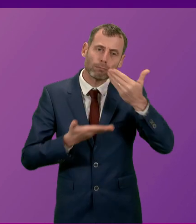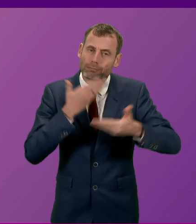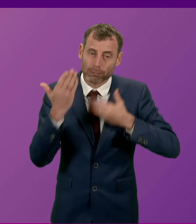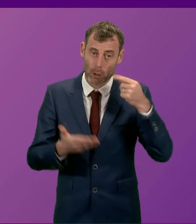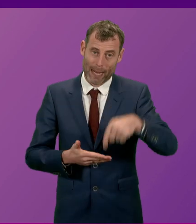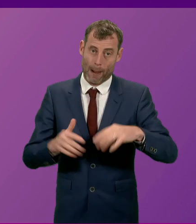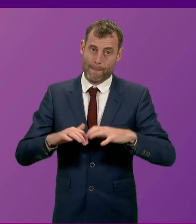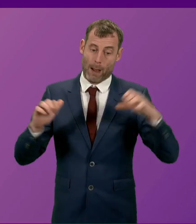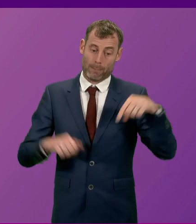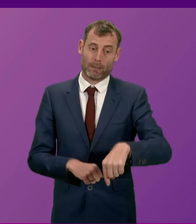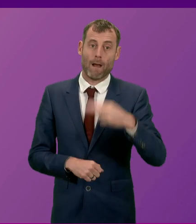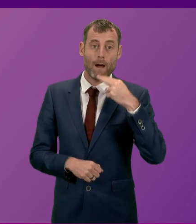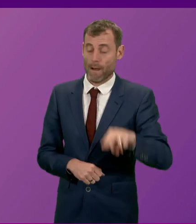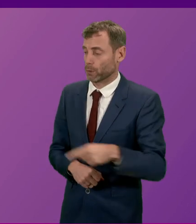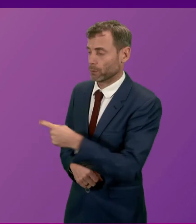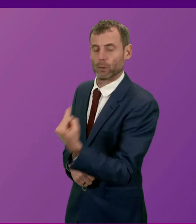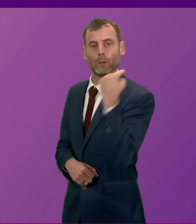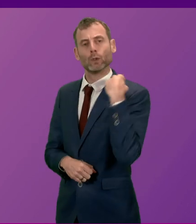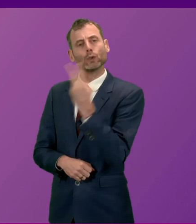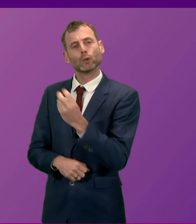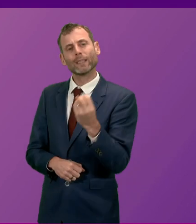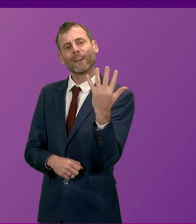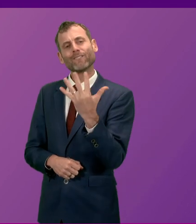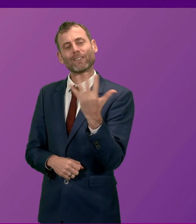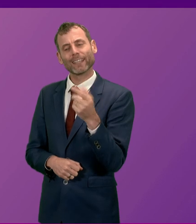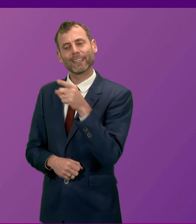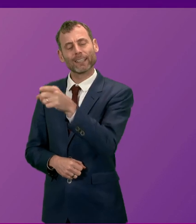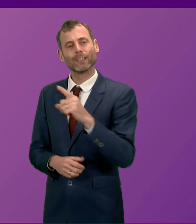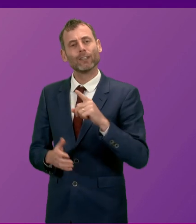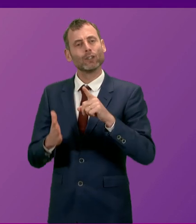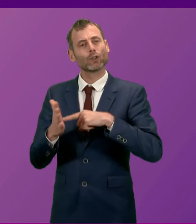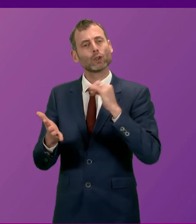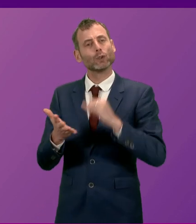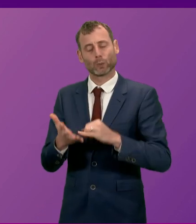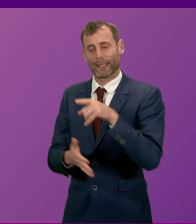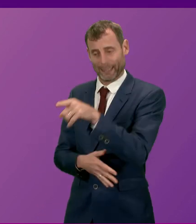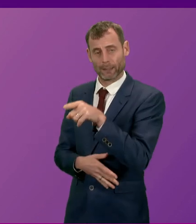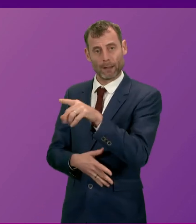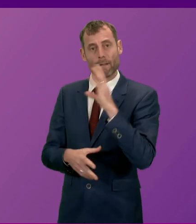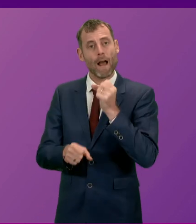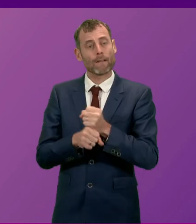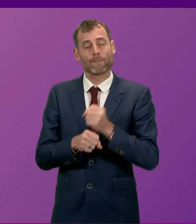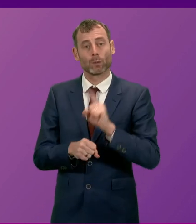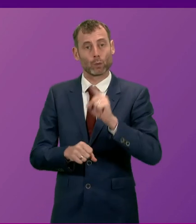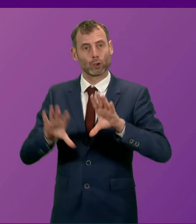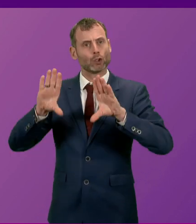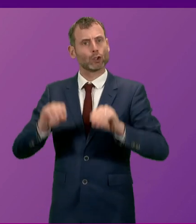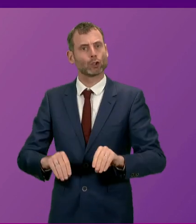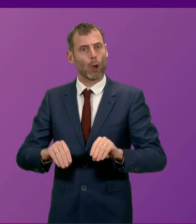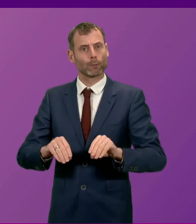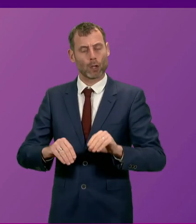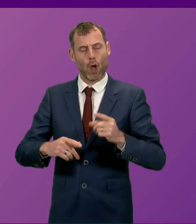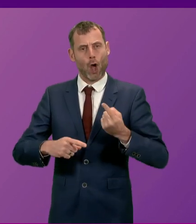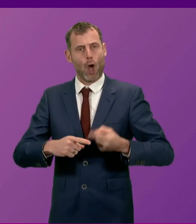In 2015, John Swinney's government ended automatic early release of prisoners serving sentences of more than 4 years.